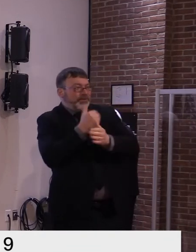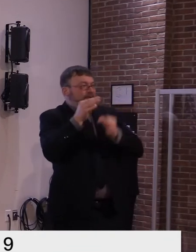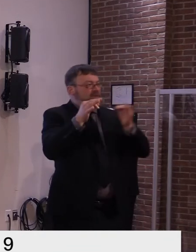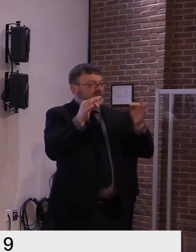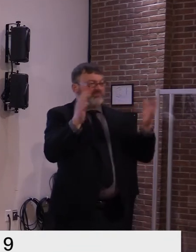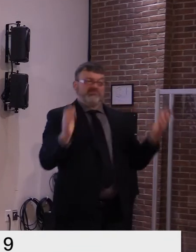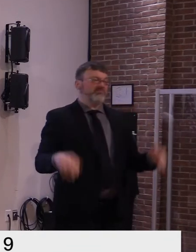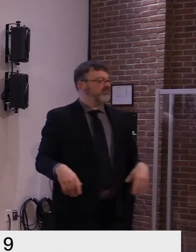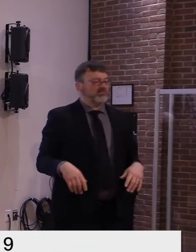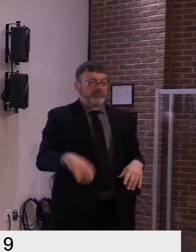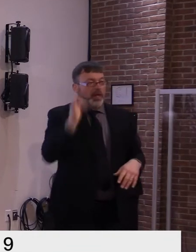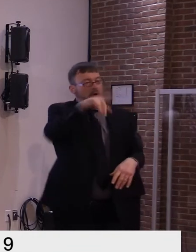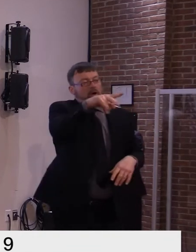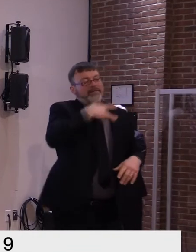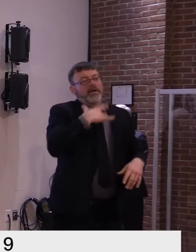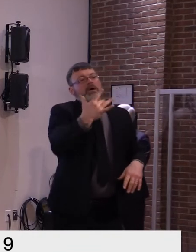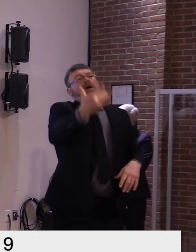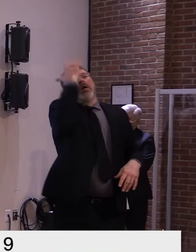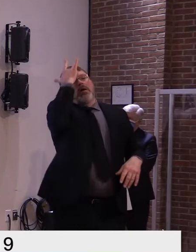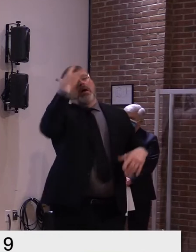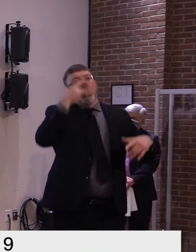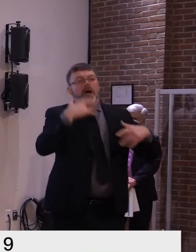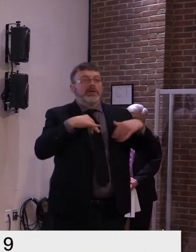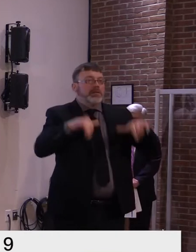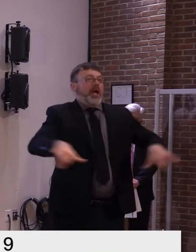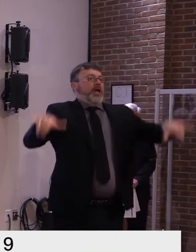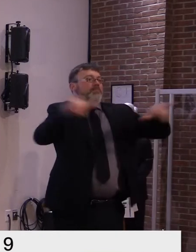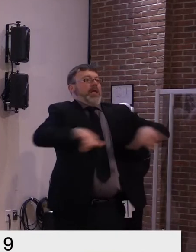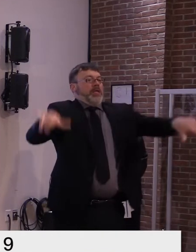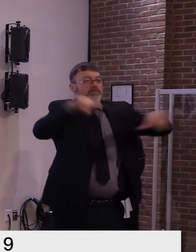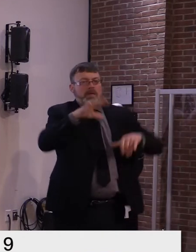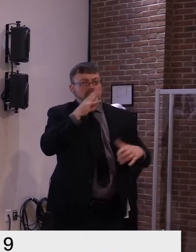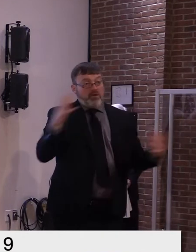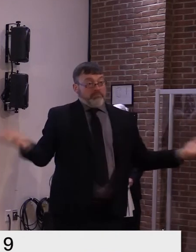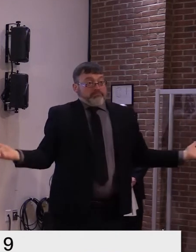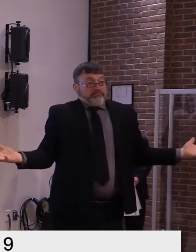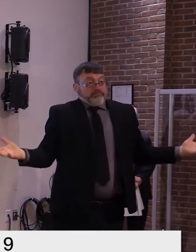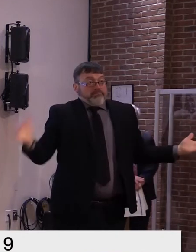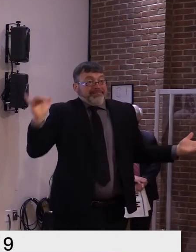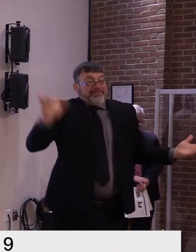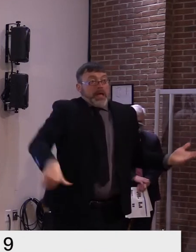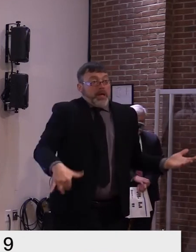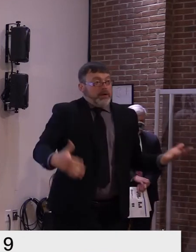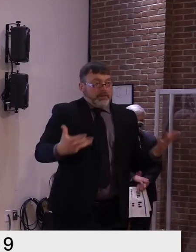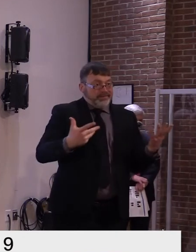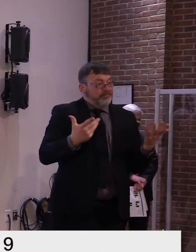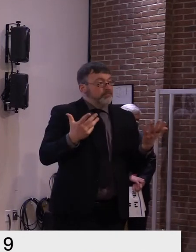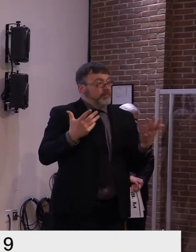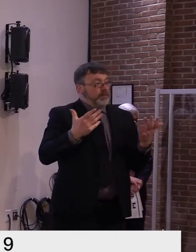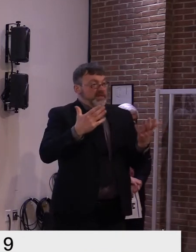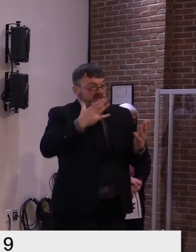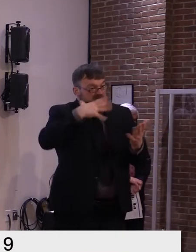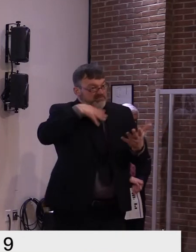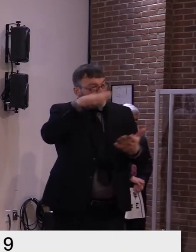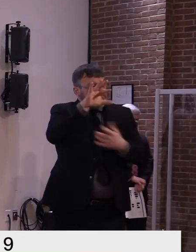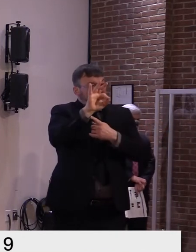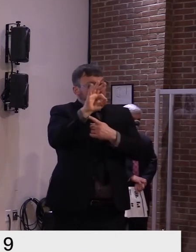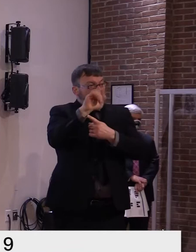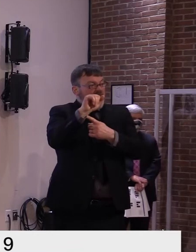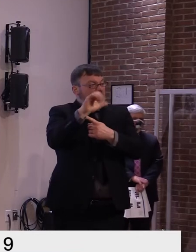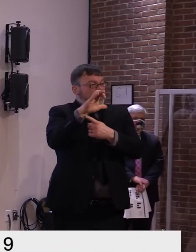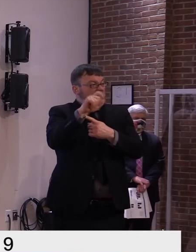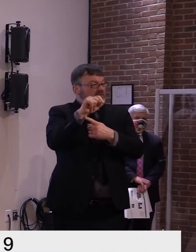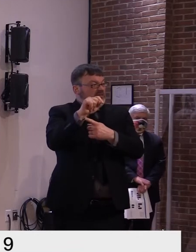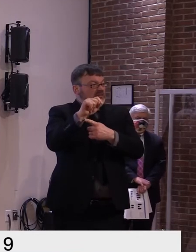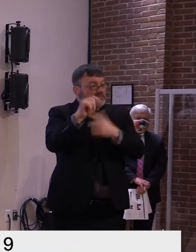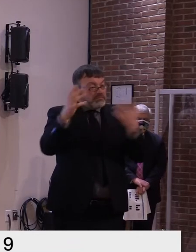are experiencing would take away from its importance. But the fact is, we really do know how this virus works